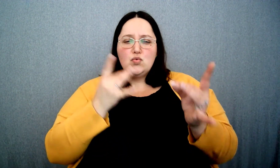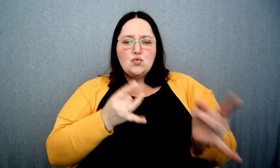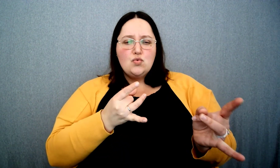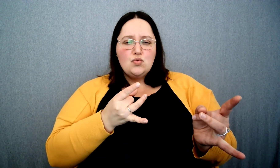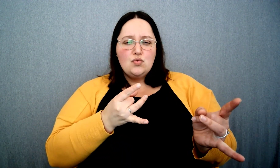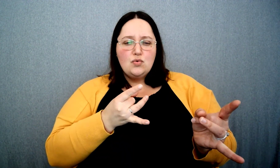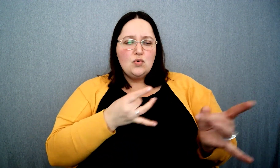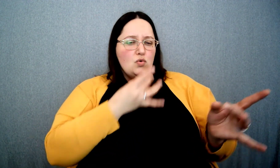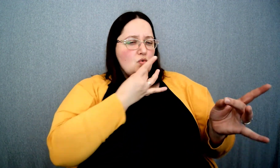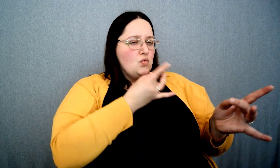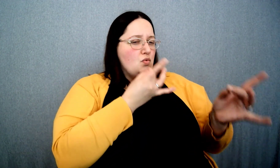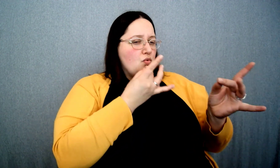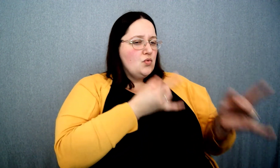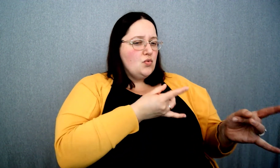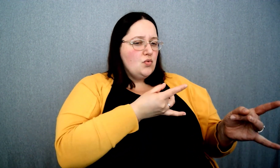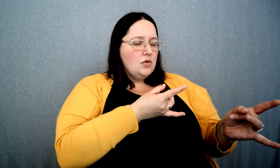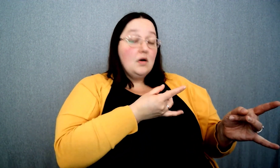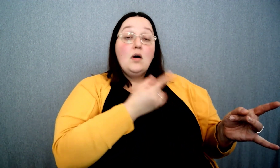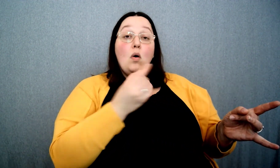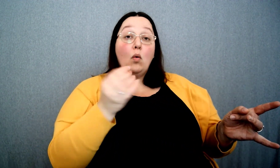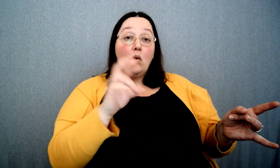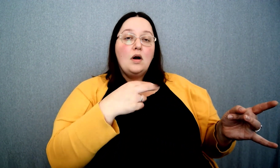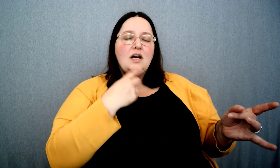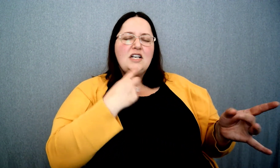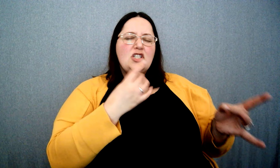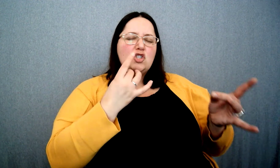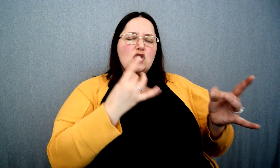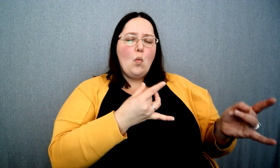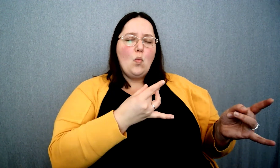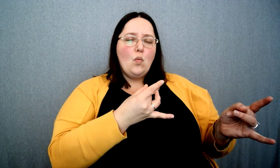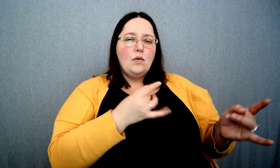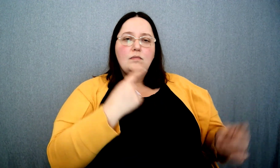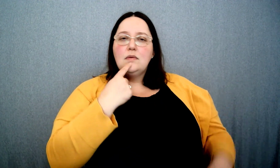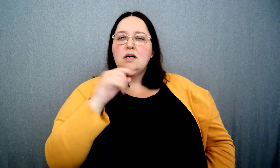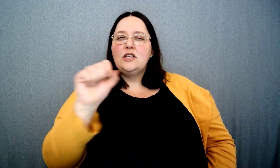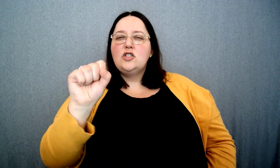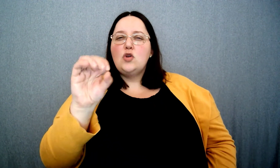Signed this way. Don't forget your mouth morpheme. So or oo.